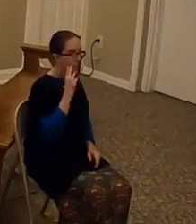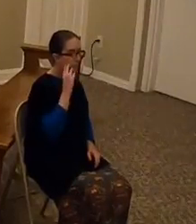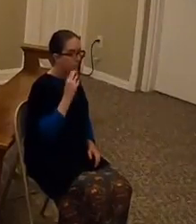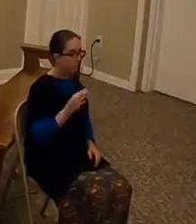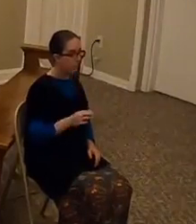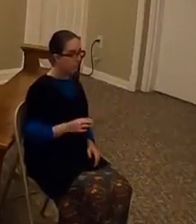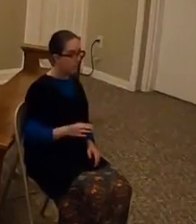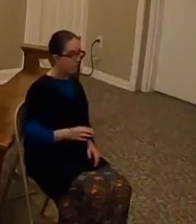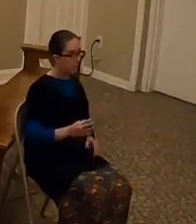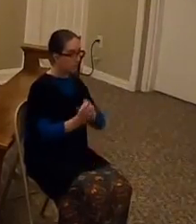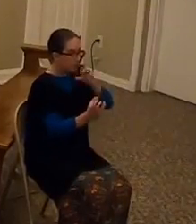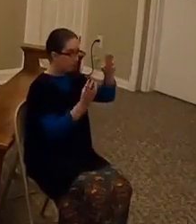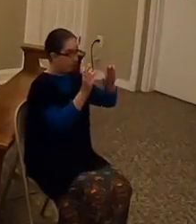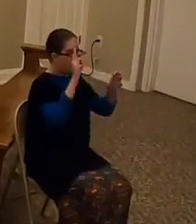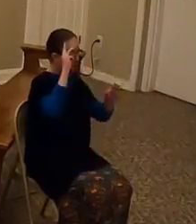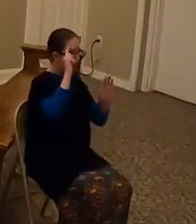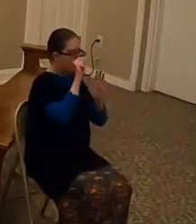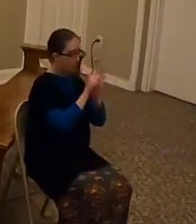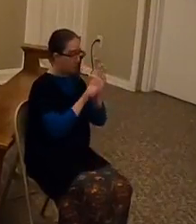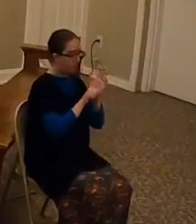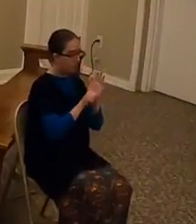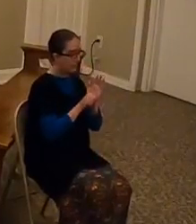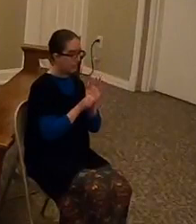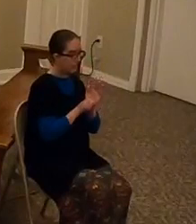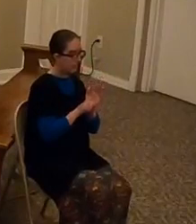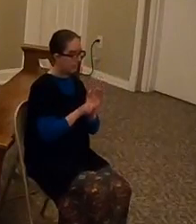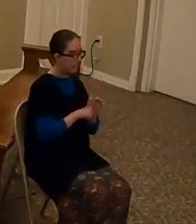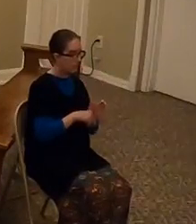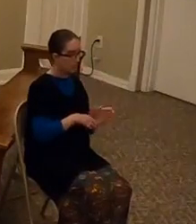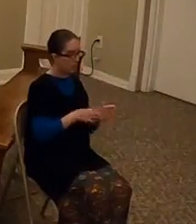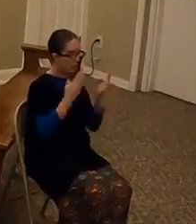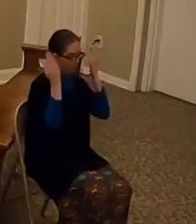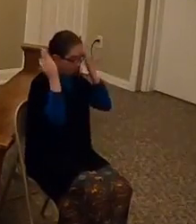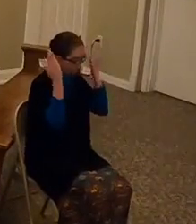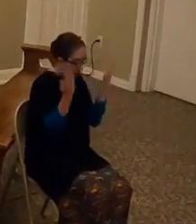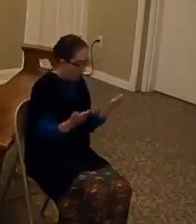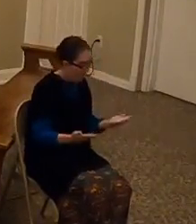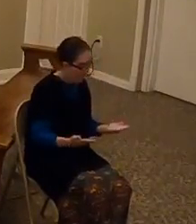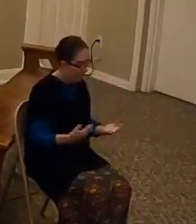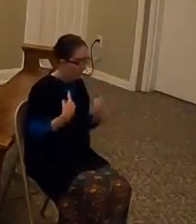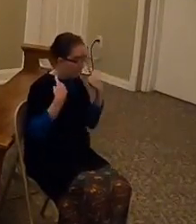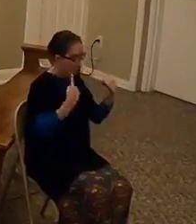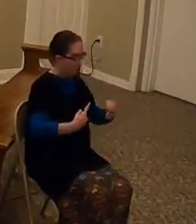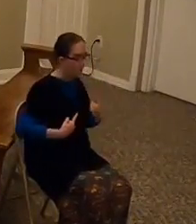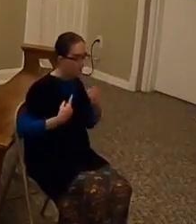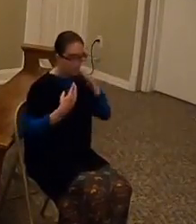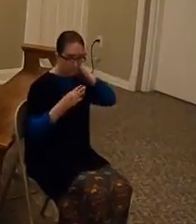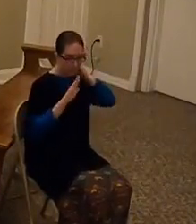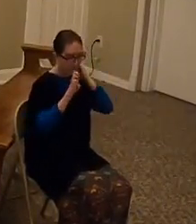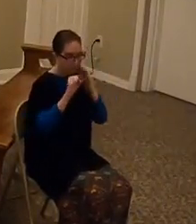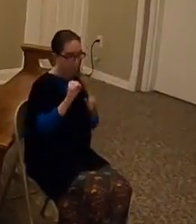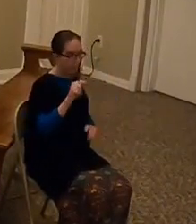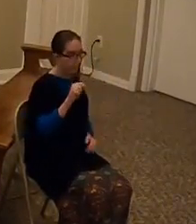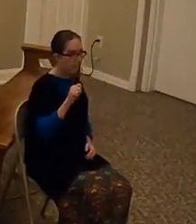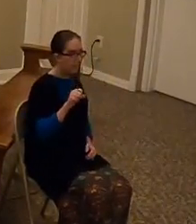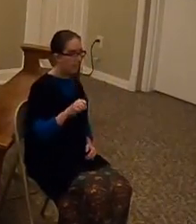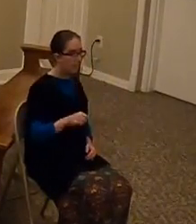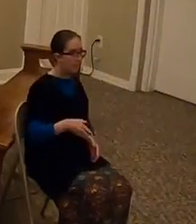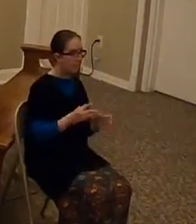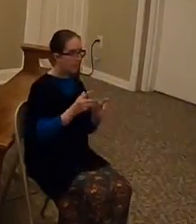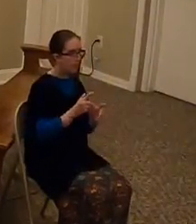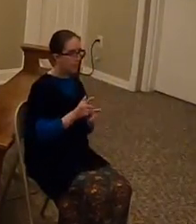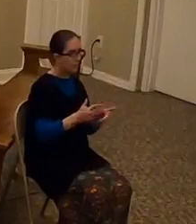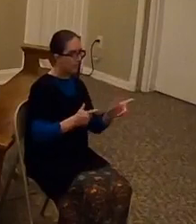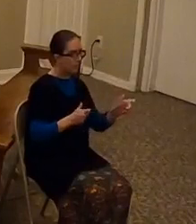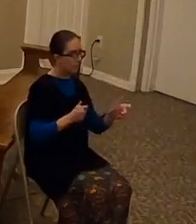also compassed about with so great a cloud of witnesses, let us lay aside every weight and the sin that does so easily beset us, and let us